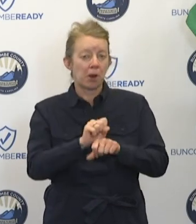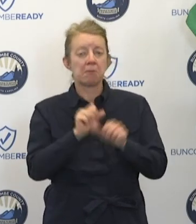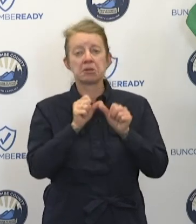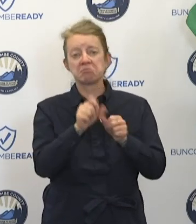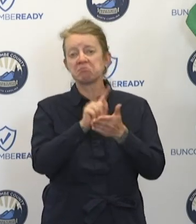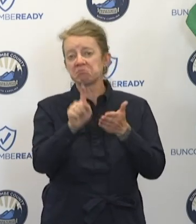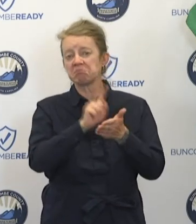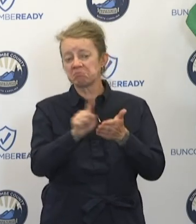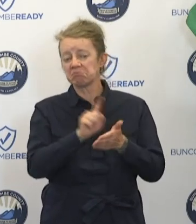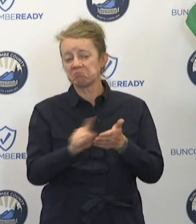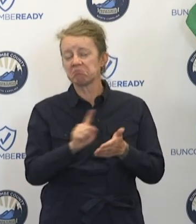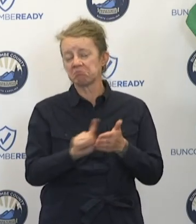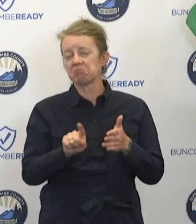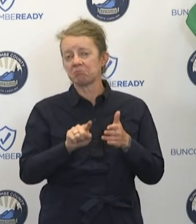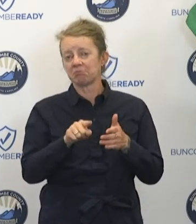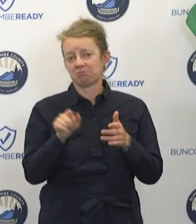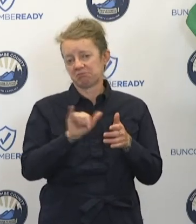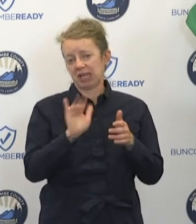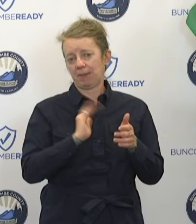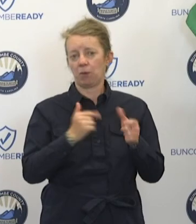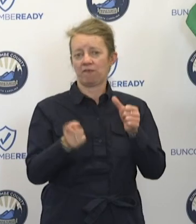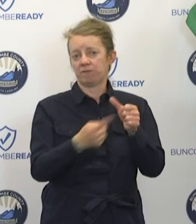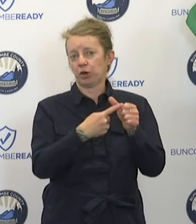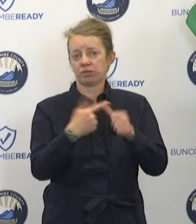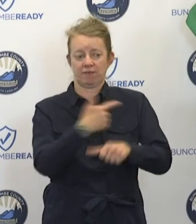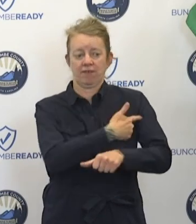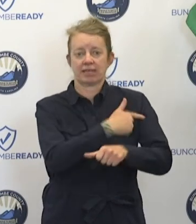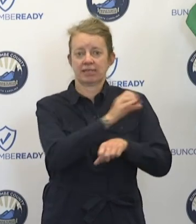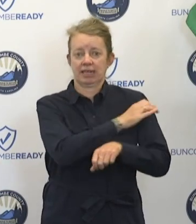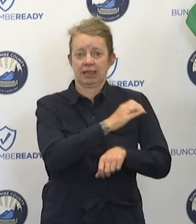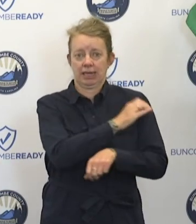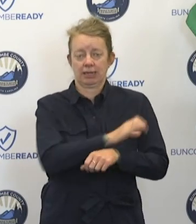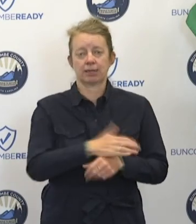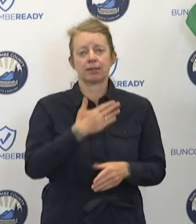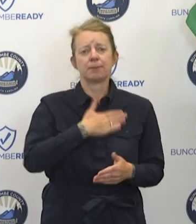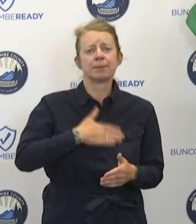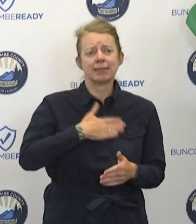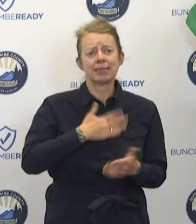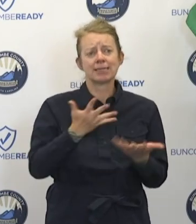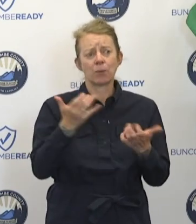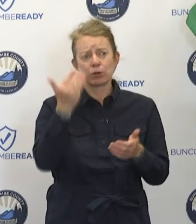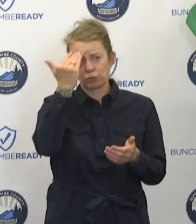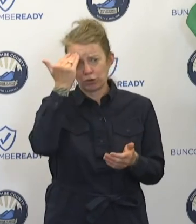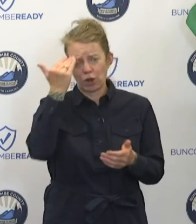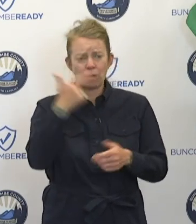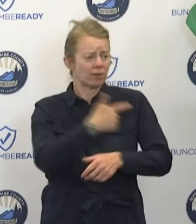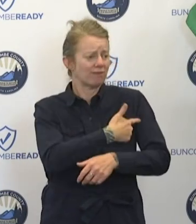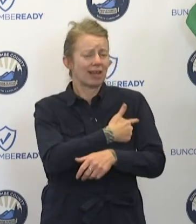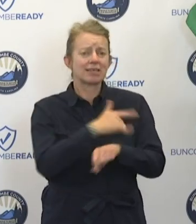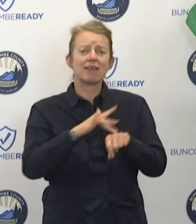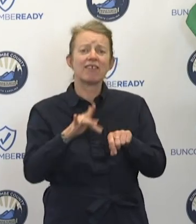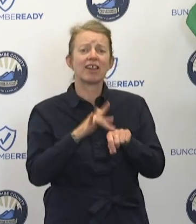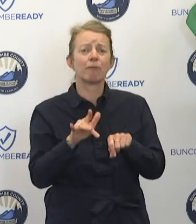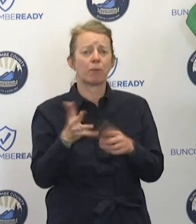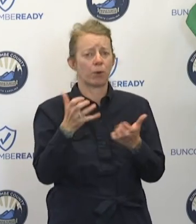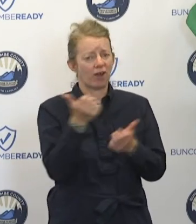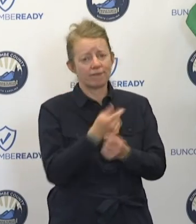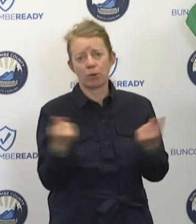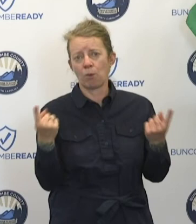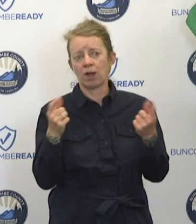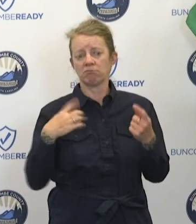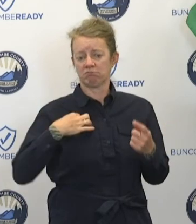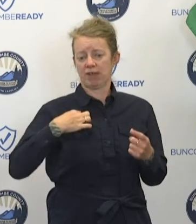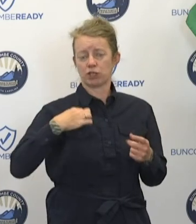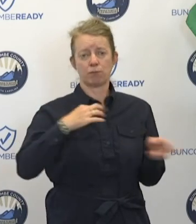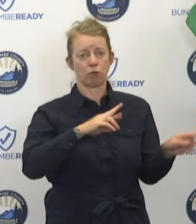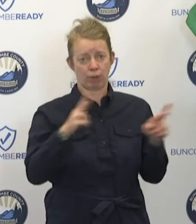our first dose vaccine clinic. Please know that vaccine is available, and we want everyone who is eligible to get